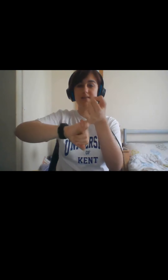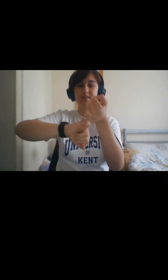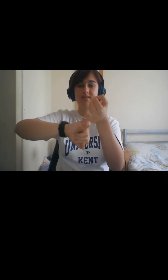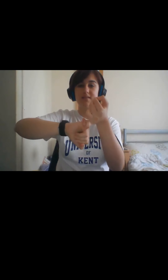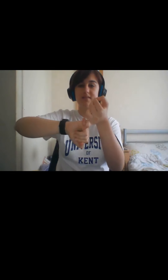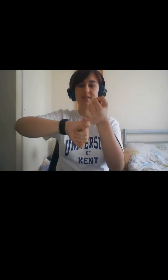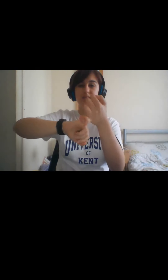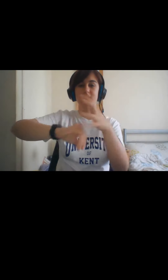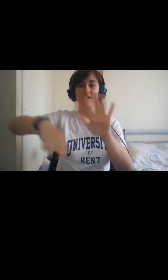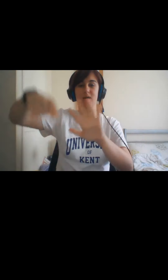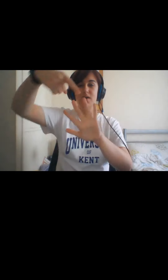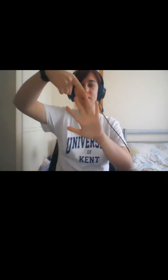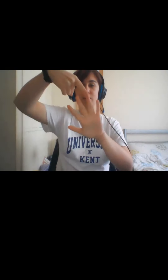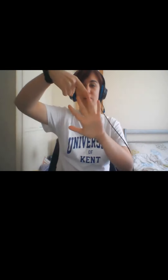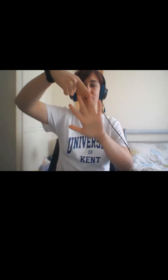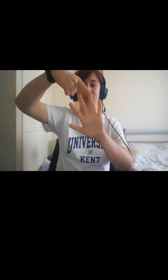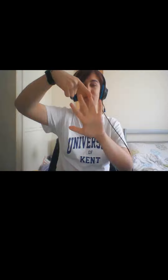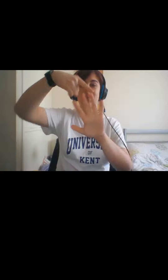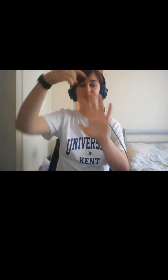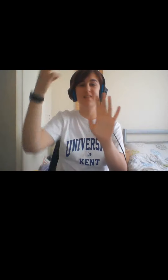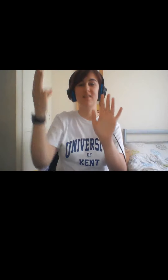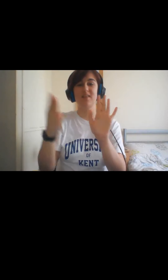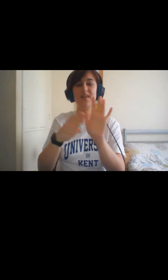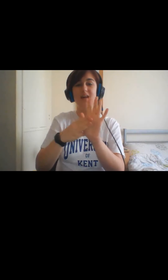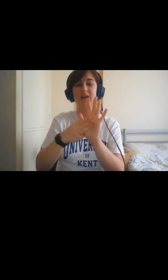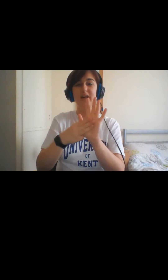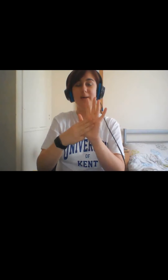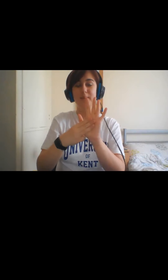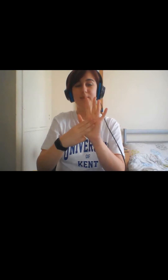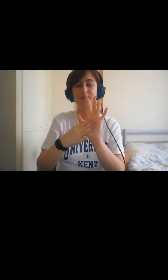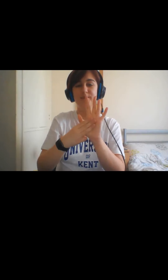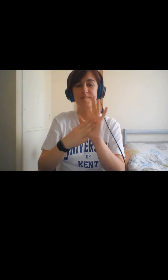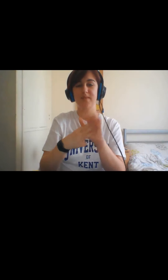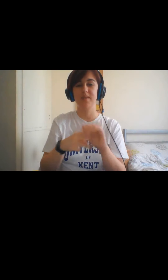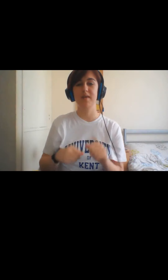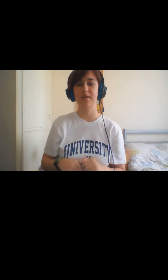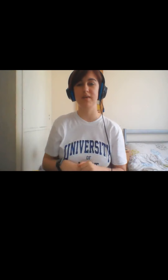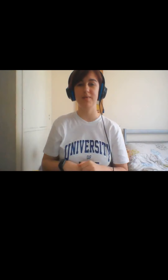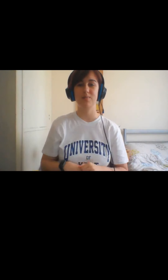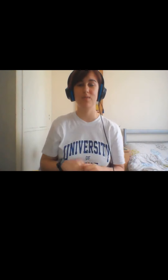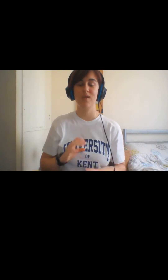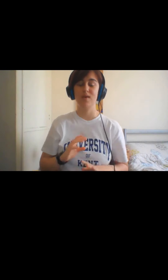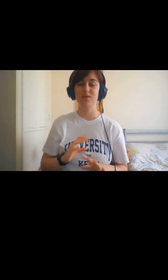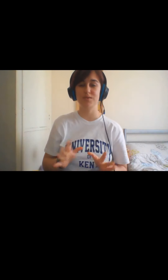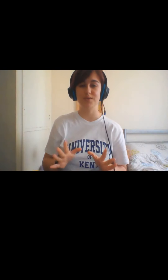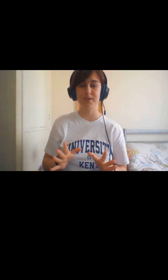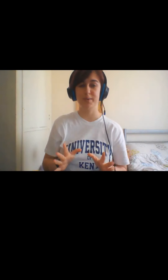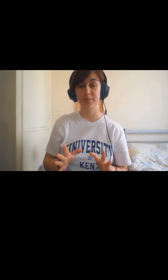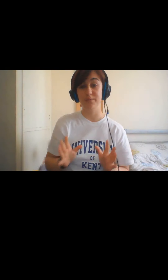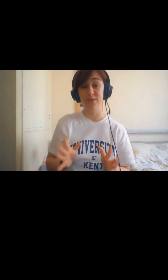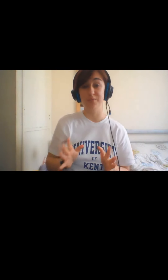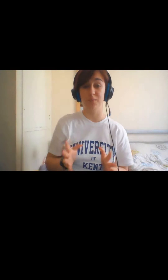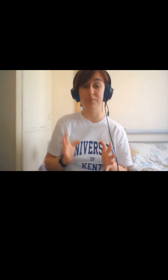S, O, M. Okay, just to go over all of